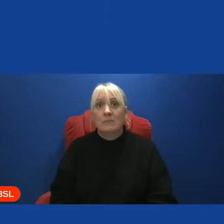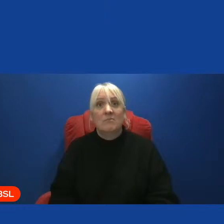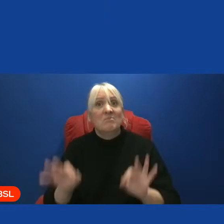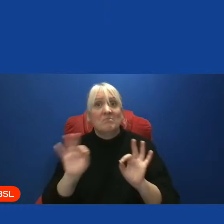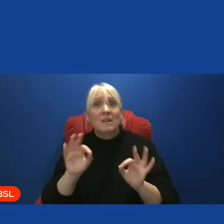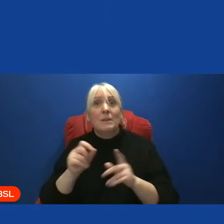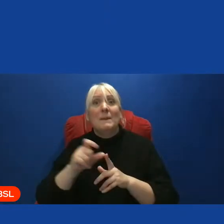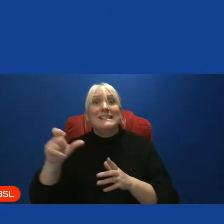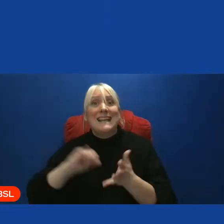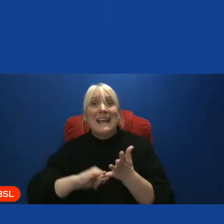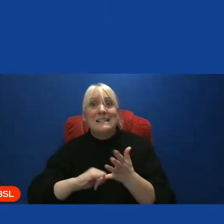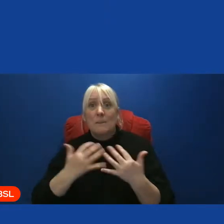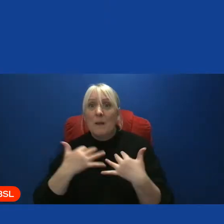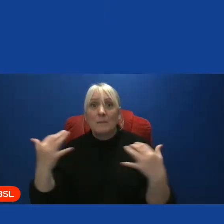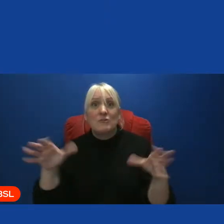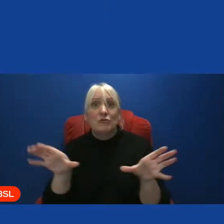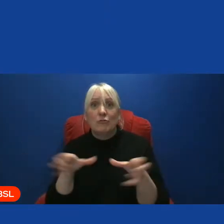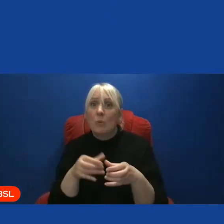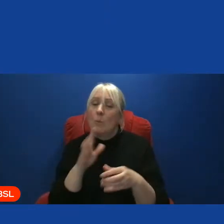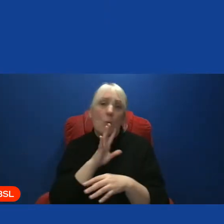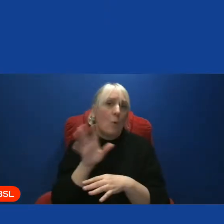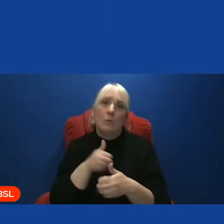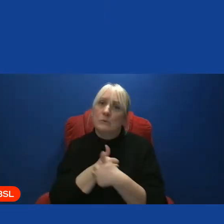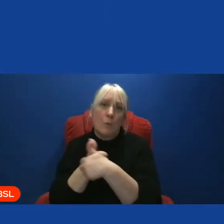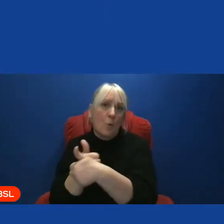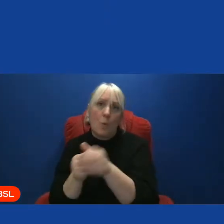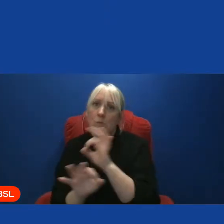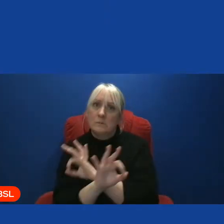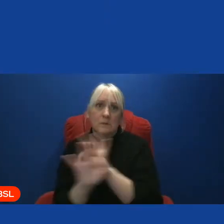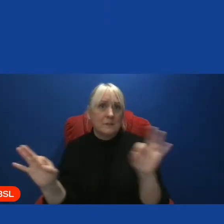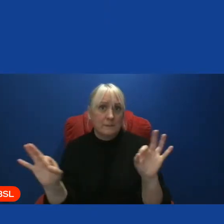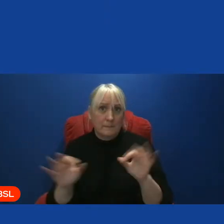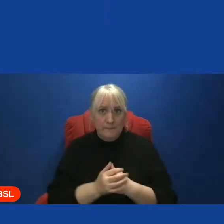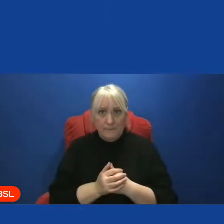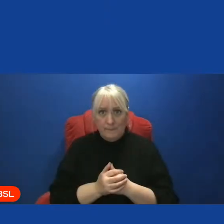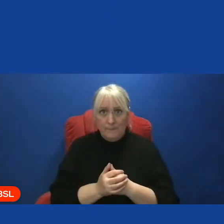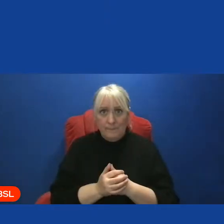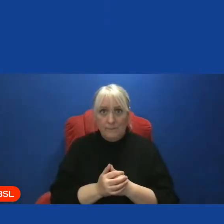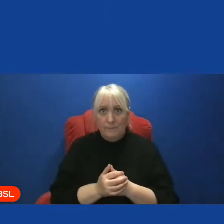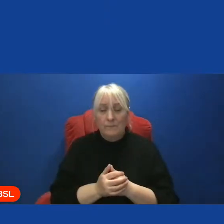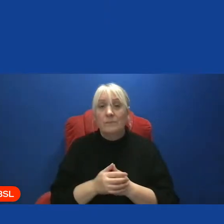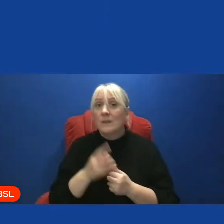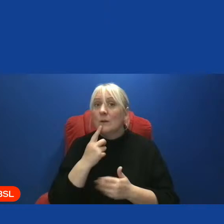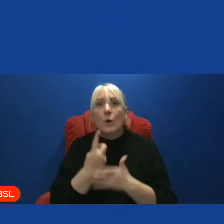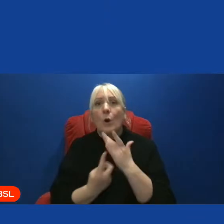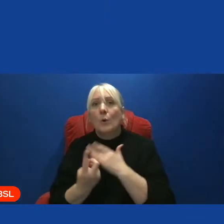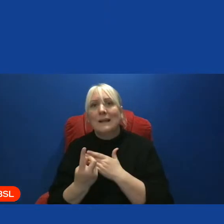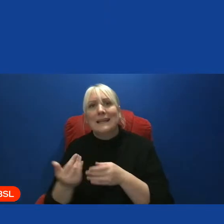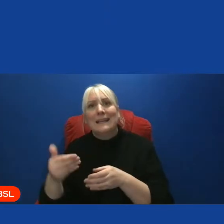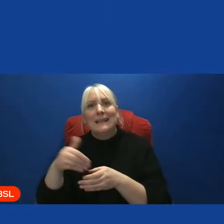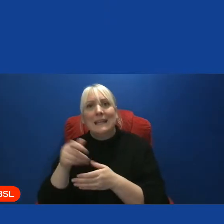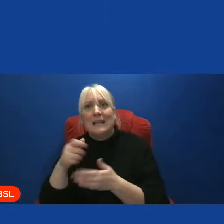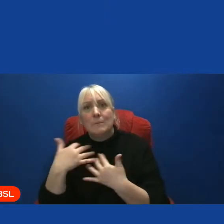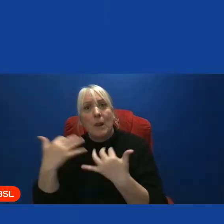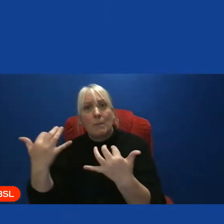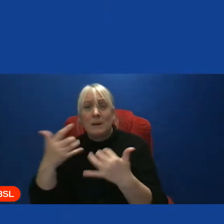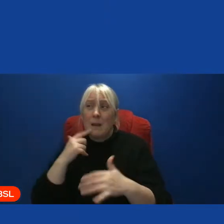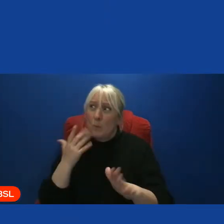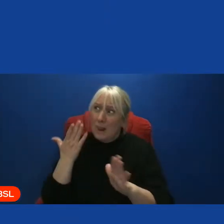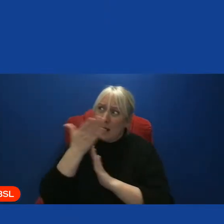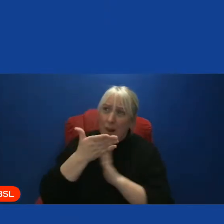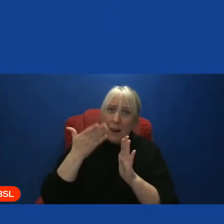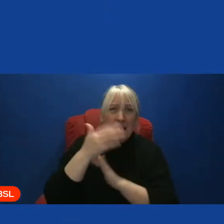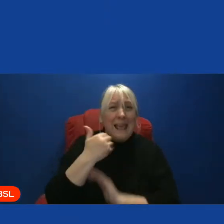PCS parliamentary group will want to vote for it. And it won't be just a matter of voting in Parliament. I'll be on every demonstration, every picket